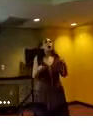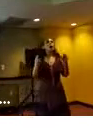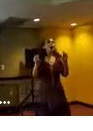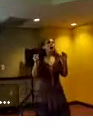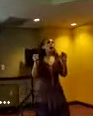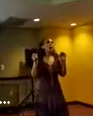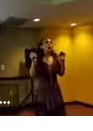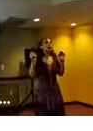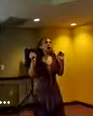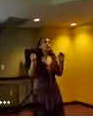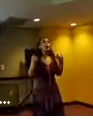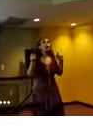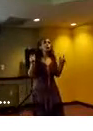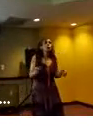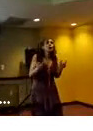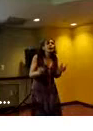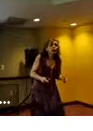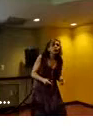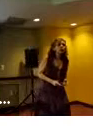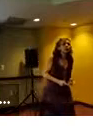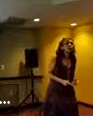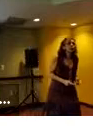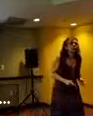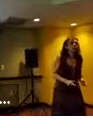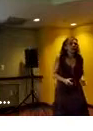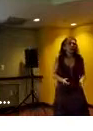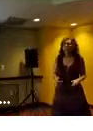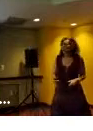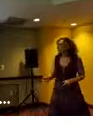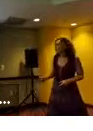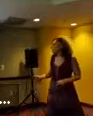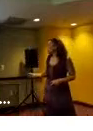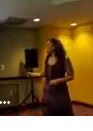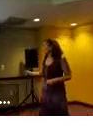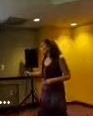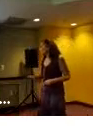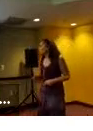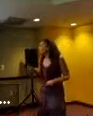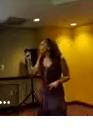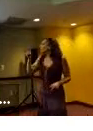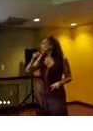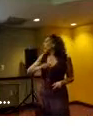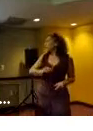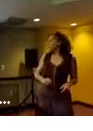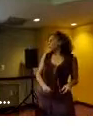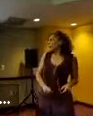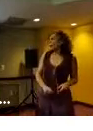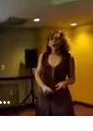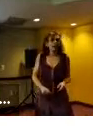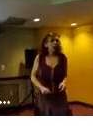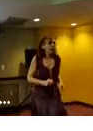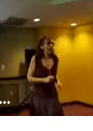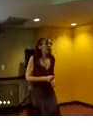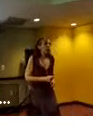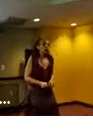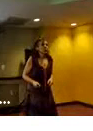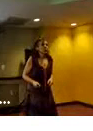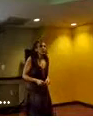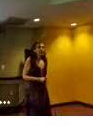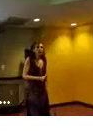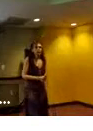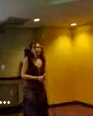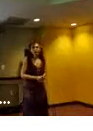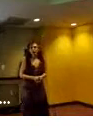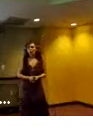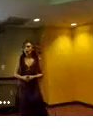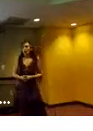more of a truly inclusive, diverse society. So universality, okay? I wanna talk a